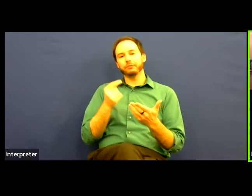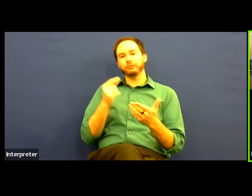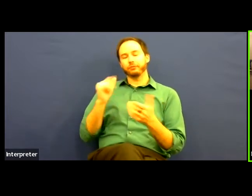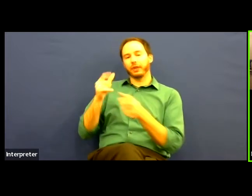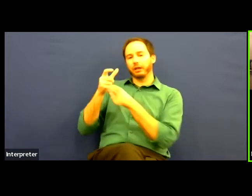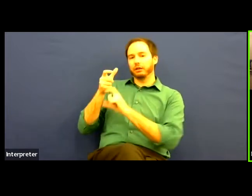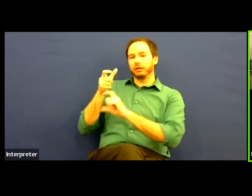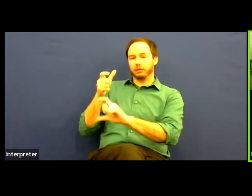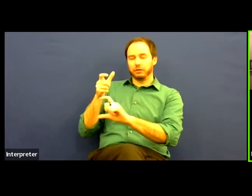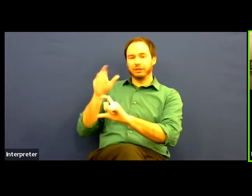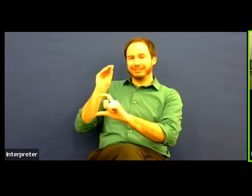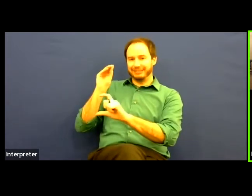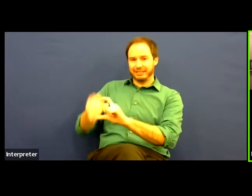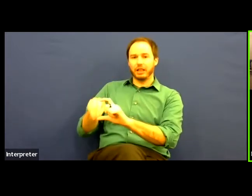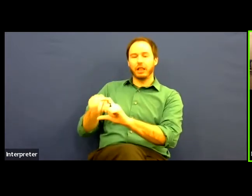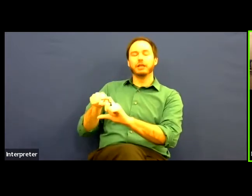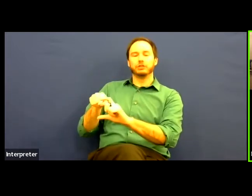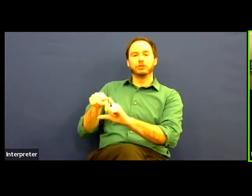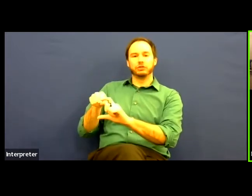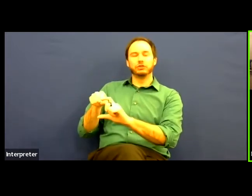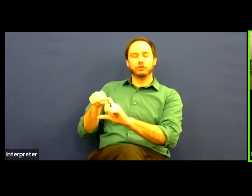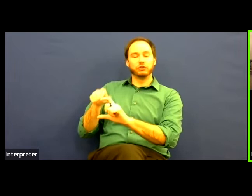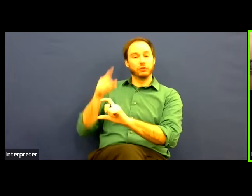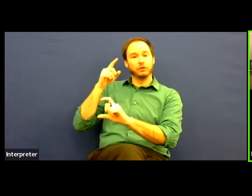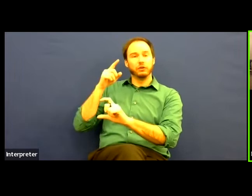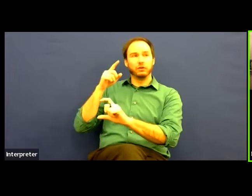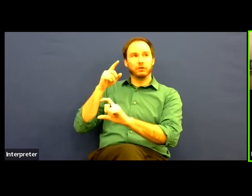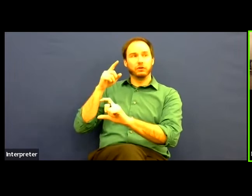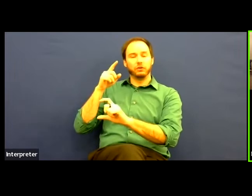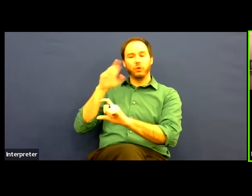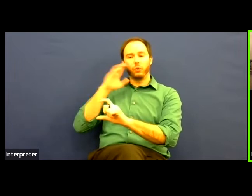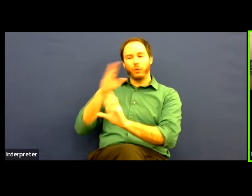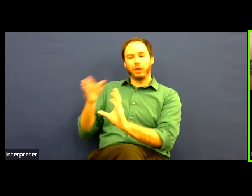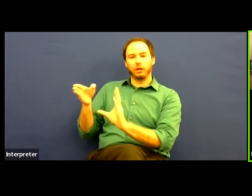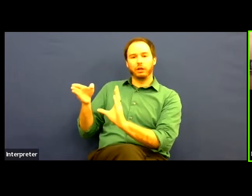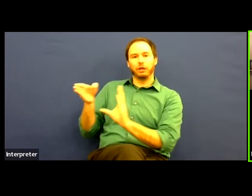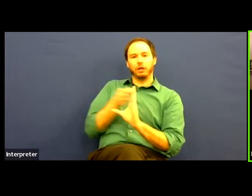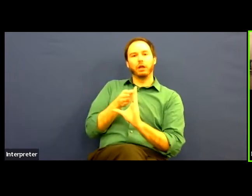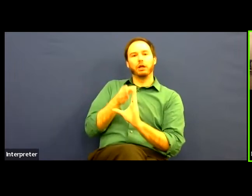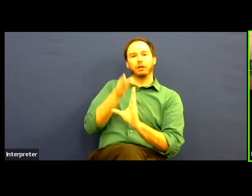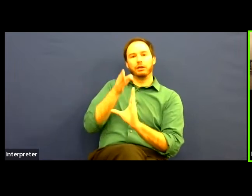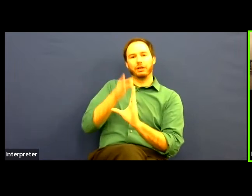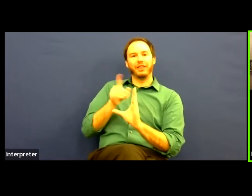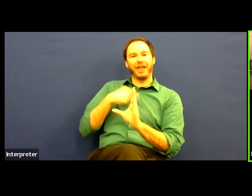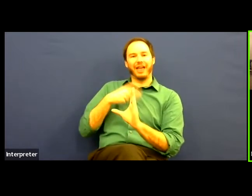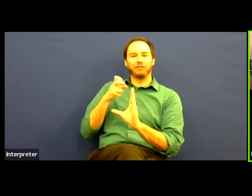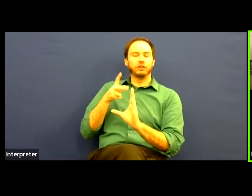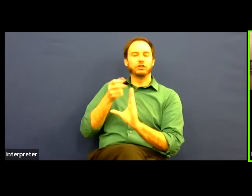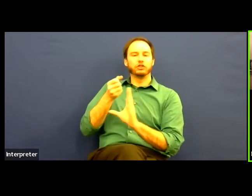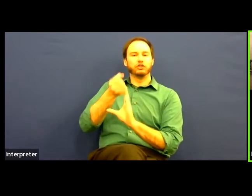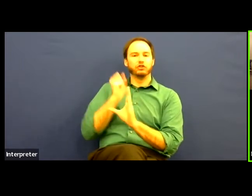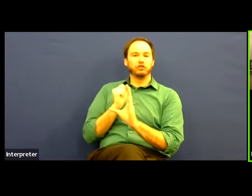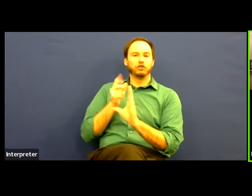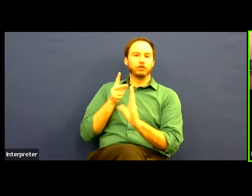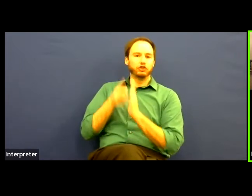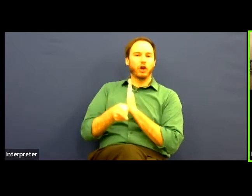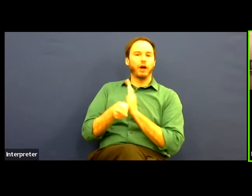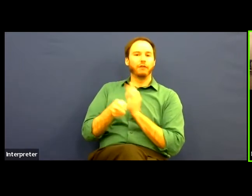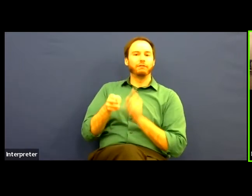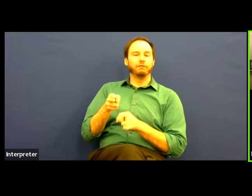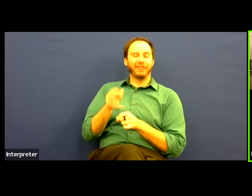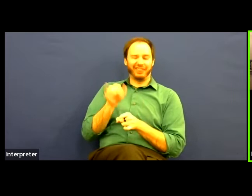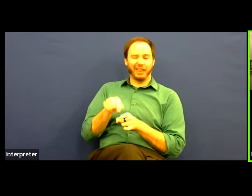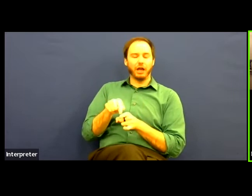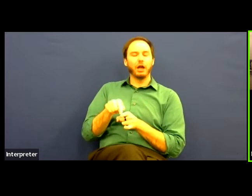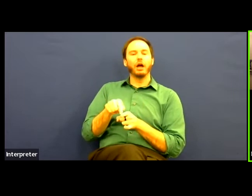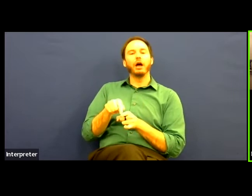main installation will be to essentially the edge of the right of way. There'll be a shut-off valve there. Now that